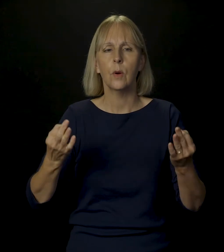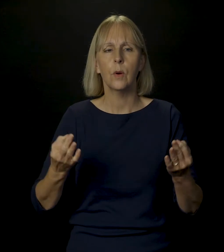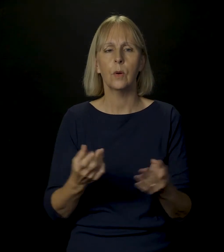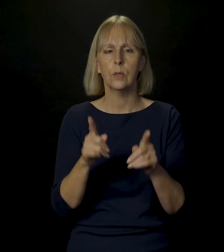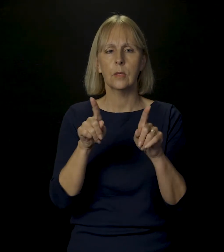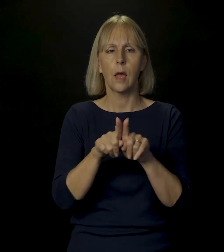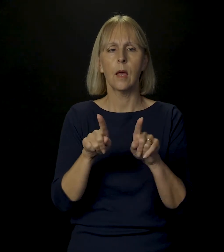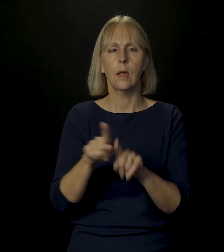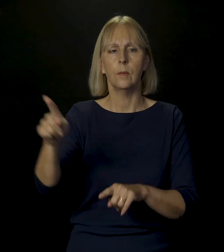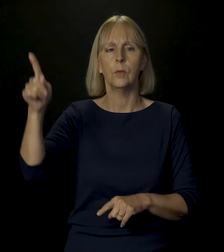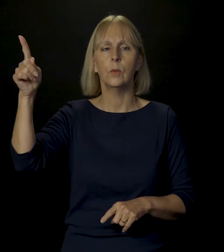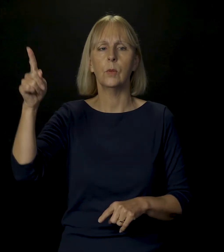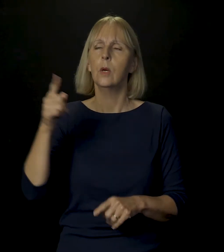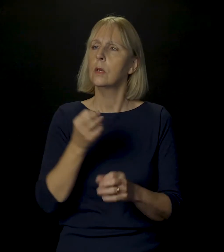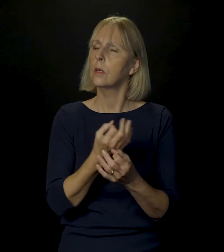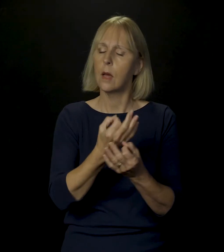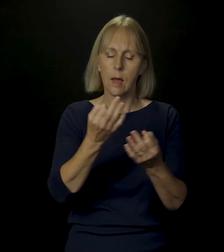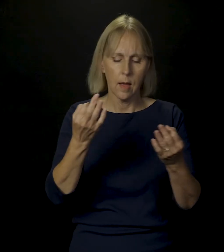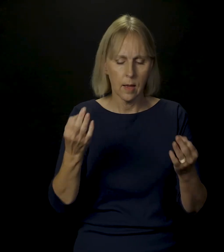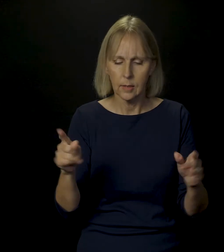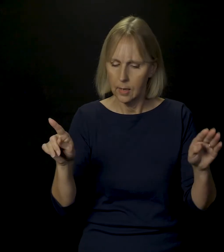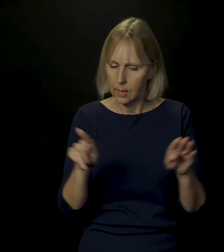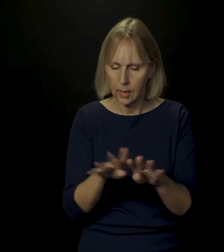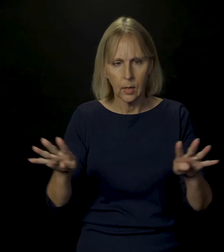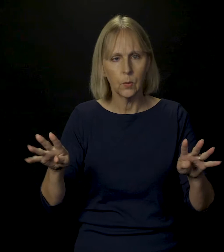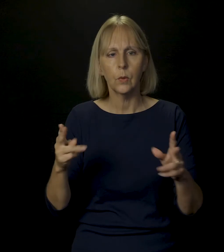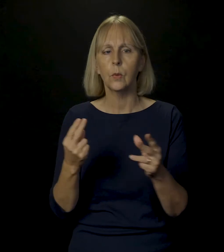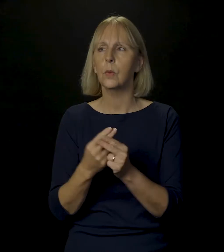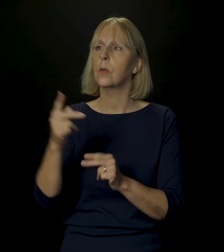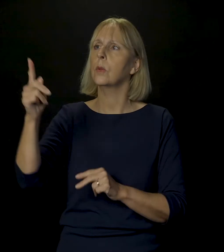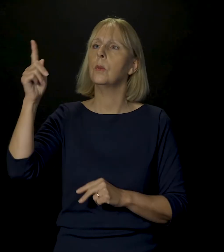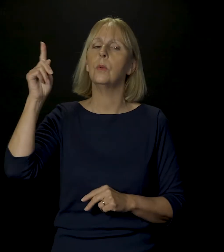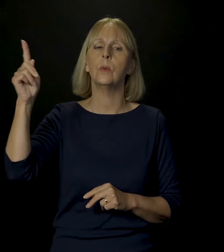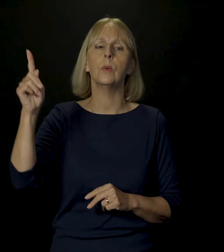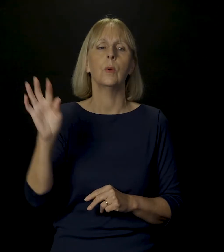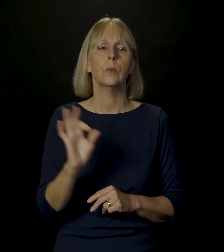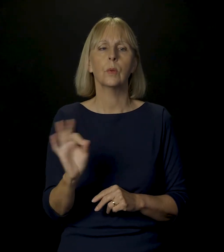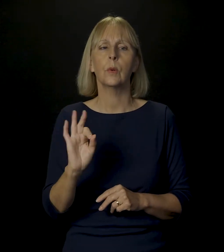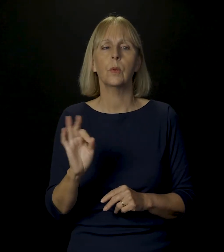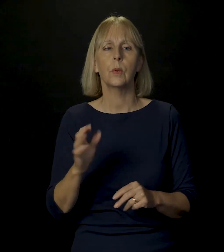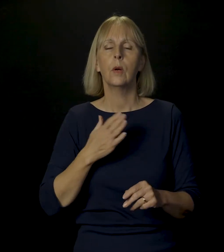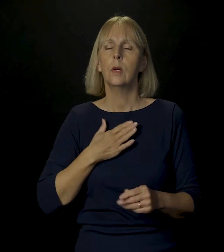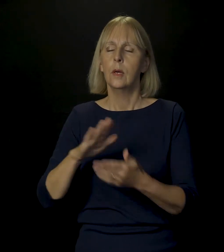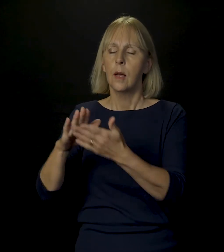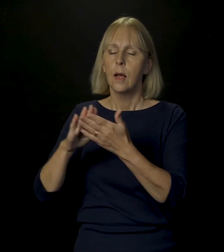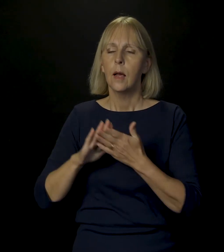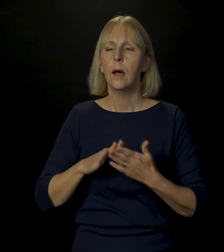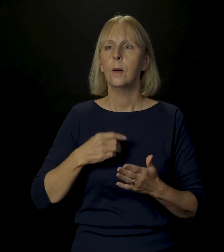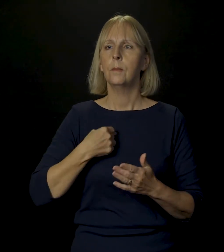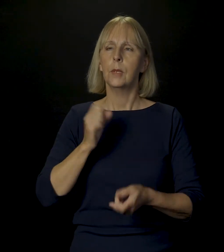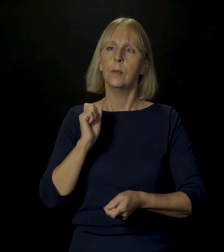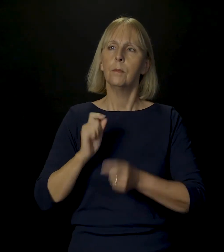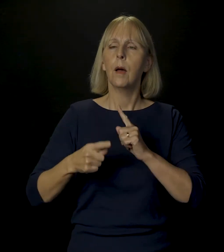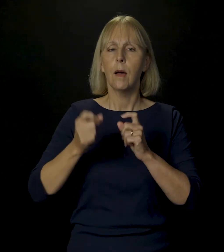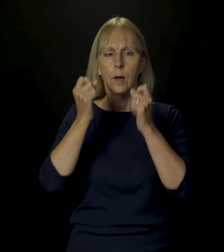Is No One Like You Jesus There Is Love Beside You Open Open Up